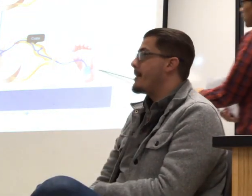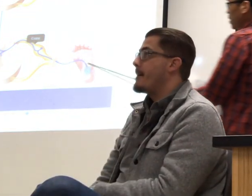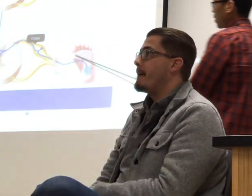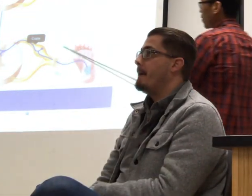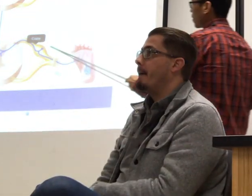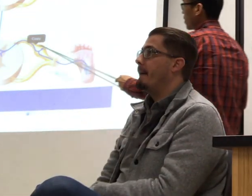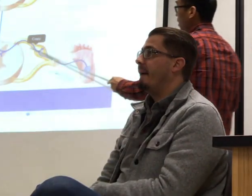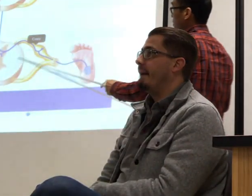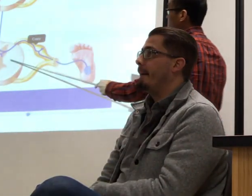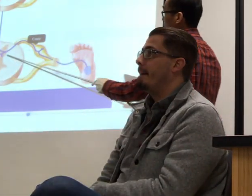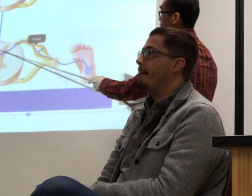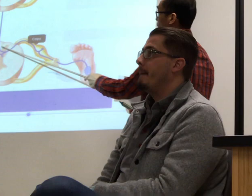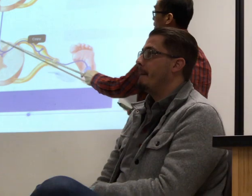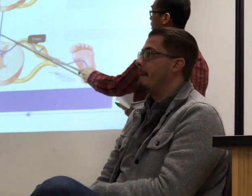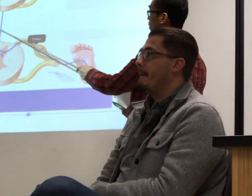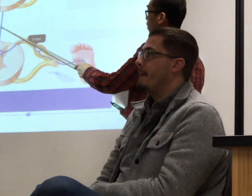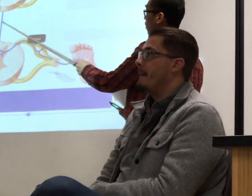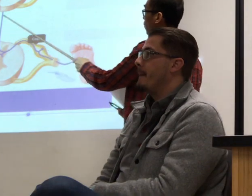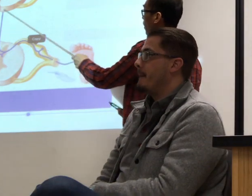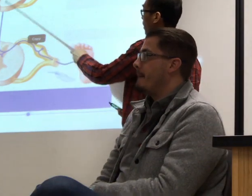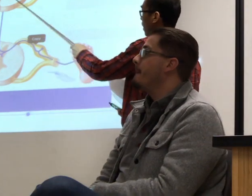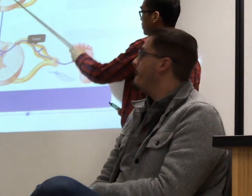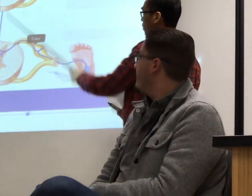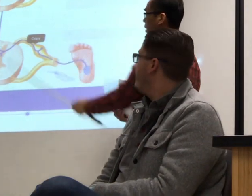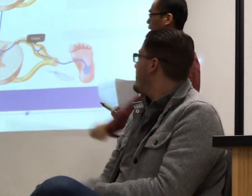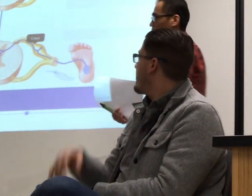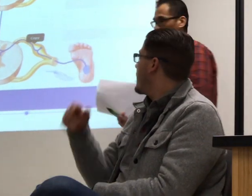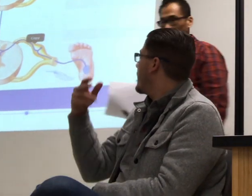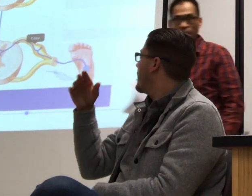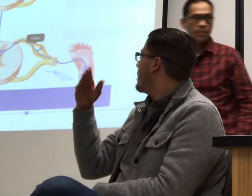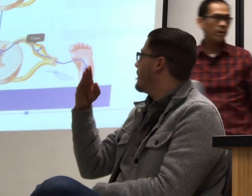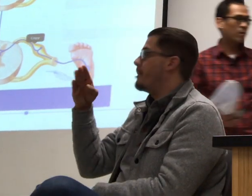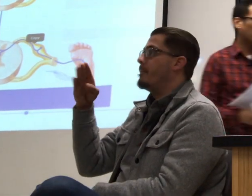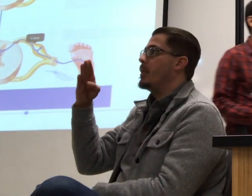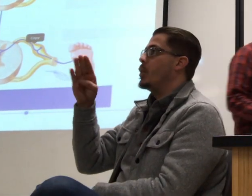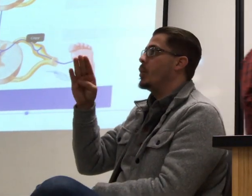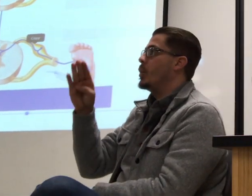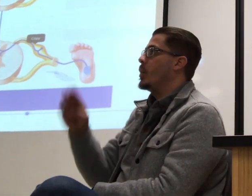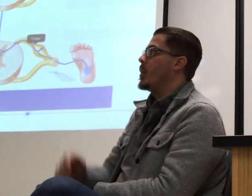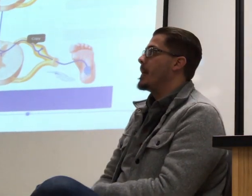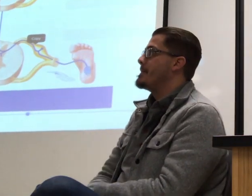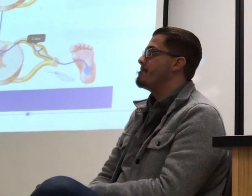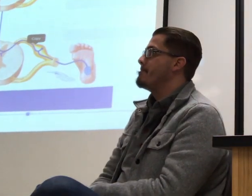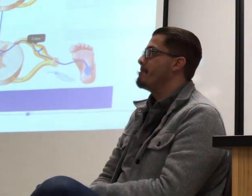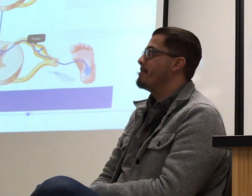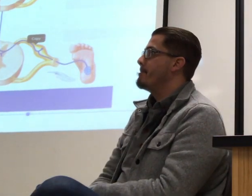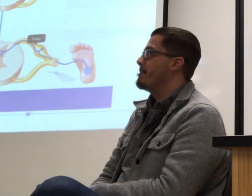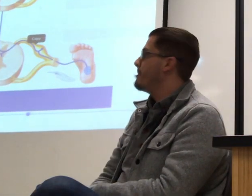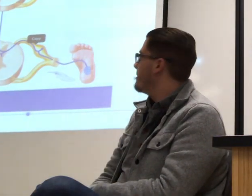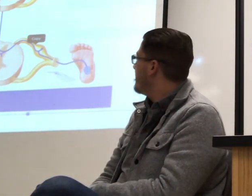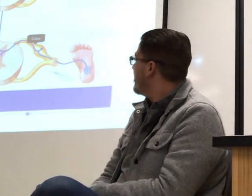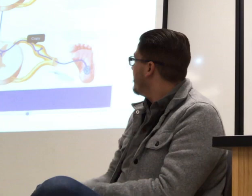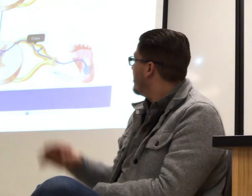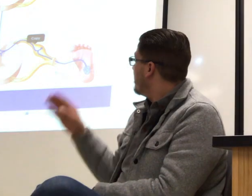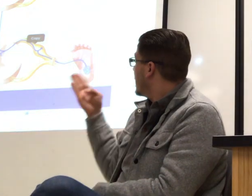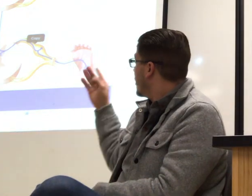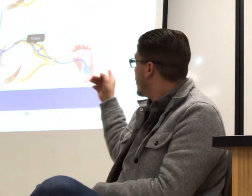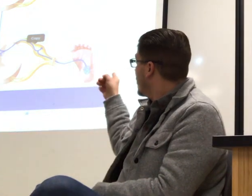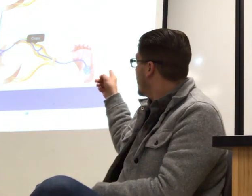So it goes in here, and this is going all the way up. So I'm going to have to move up here. Hold on a second.